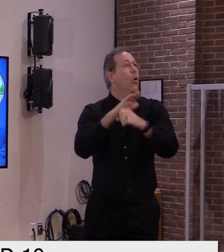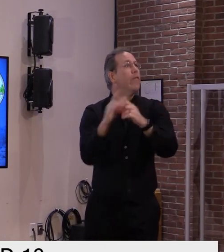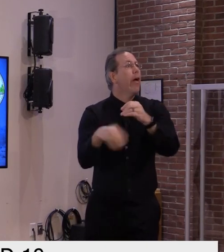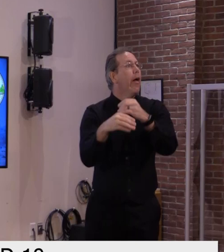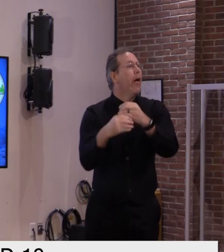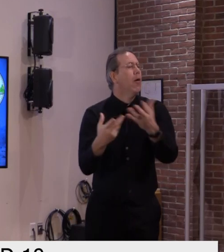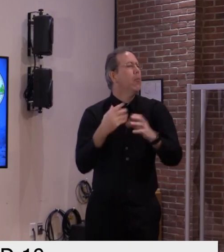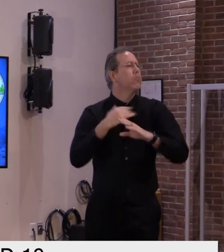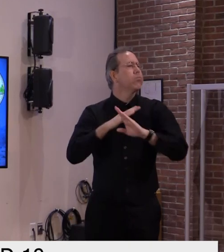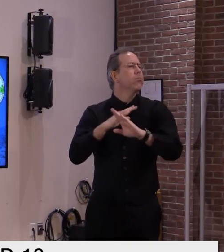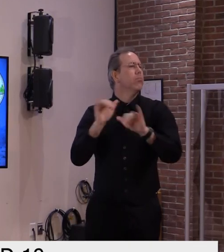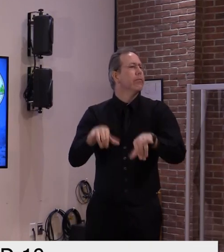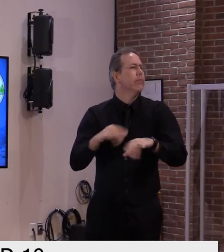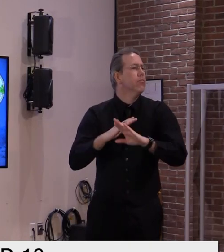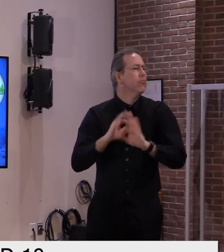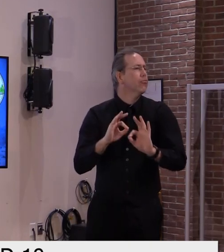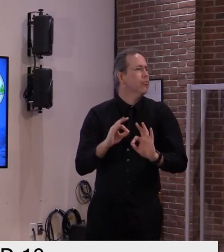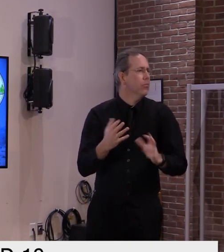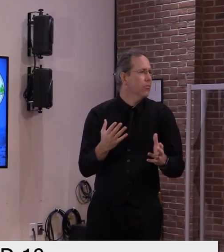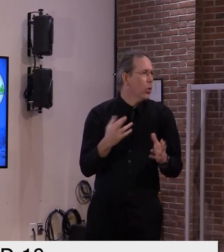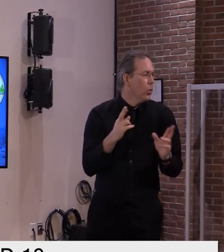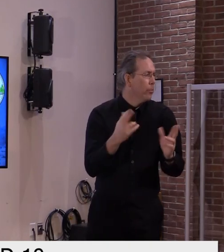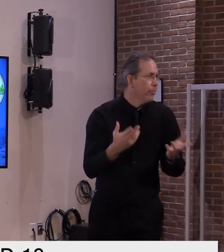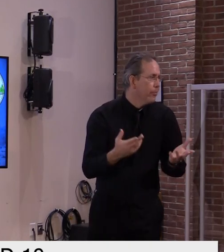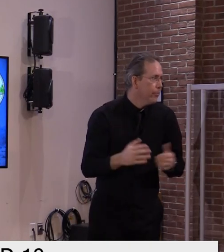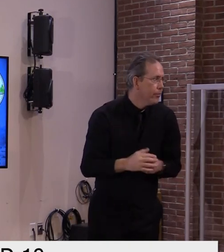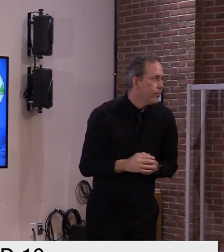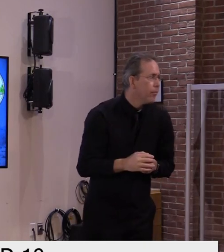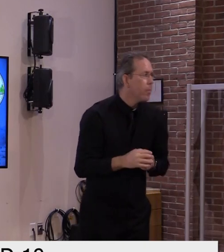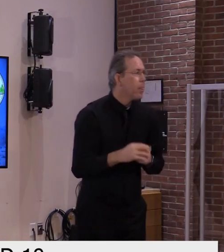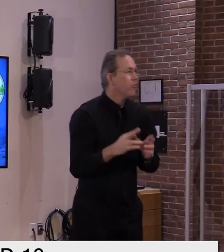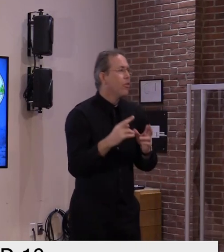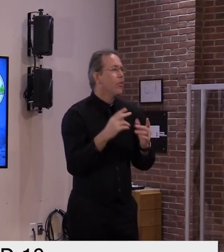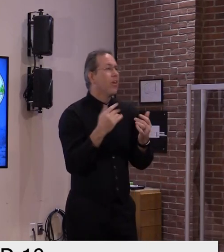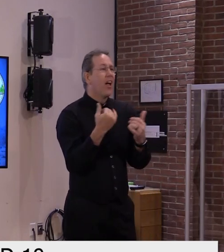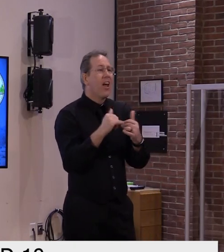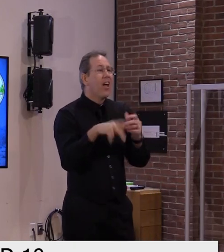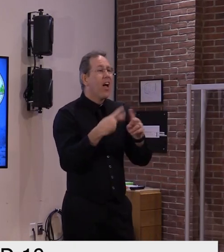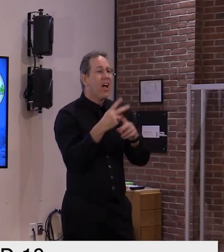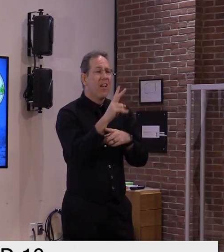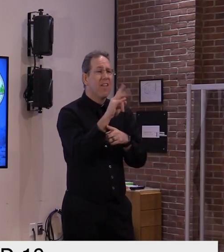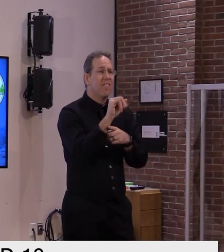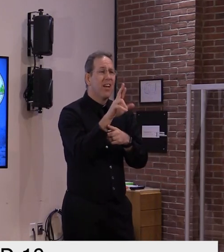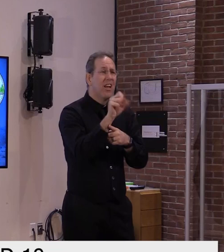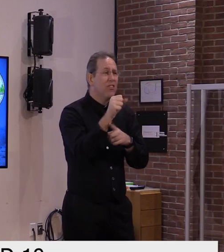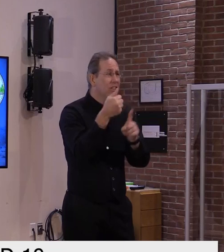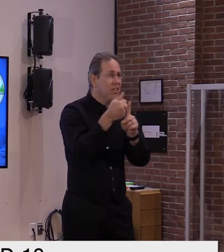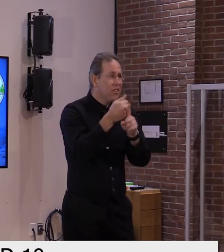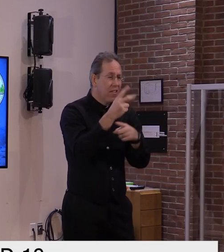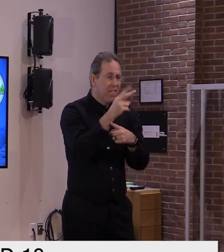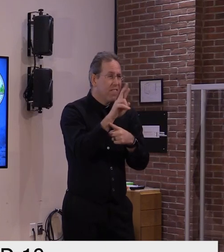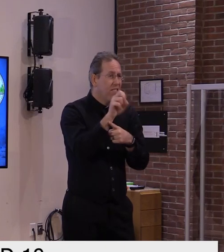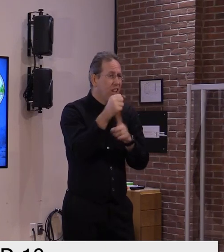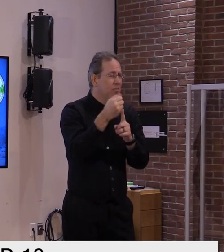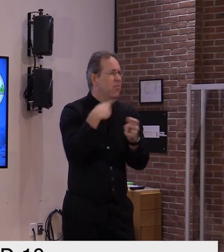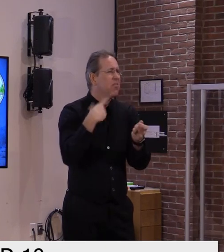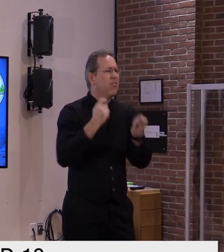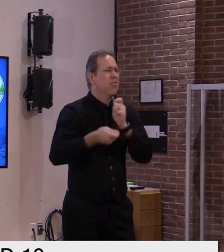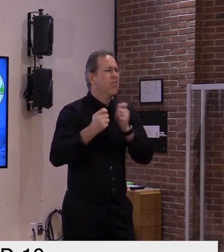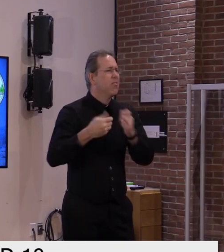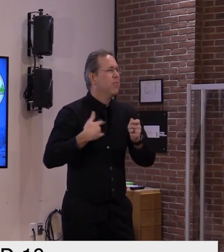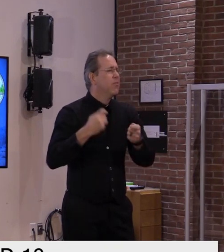So viruses do mutate, and we know that the longer things go on, the more likely it could be